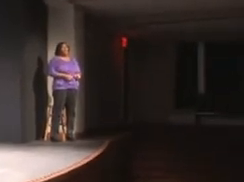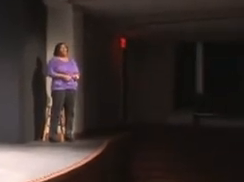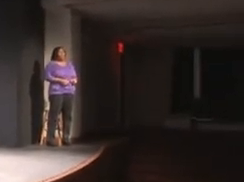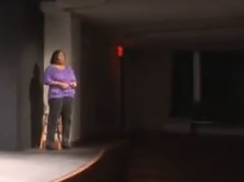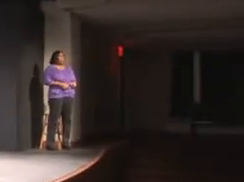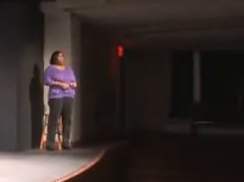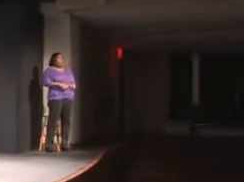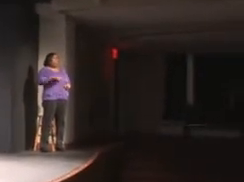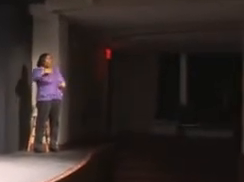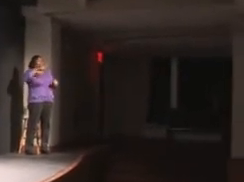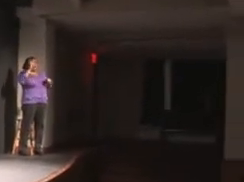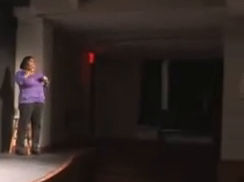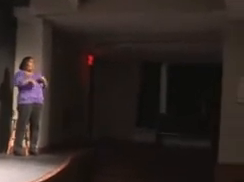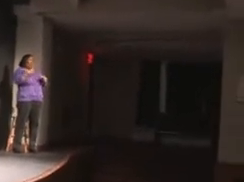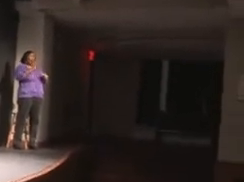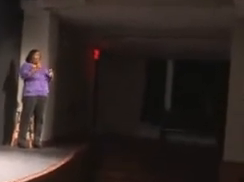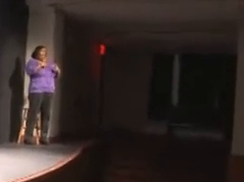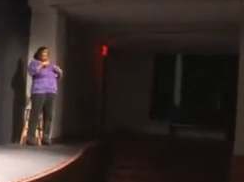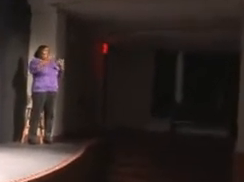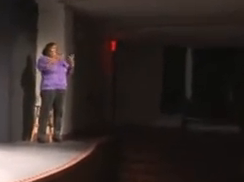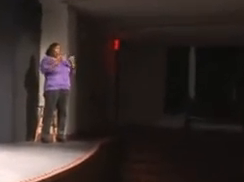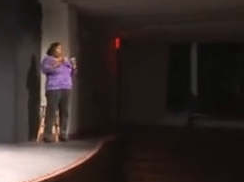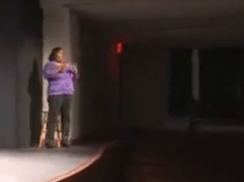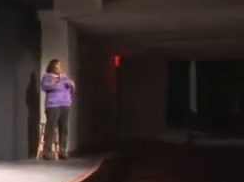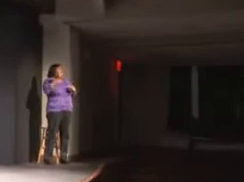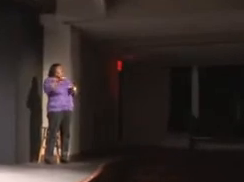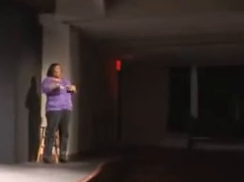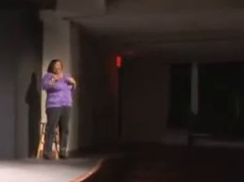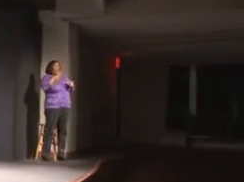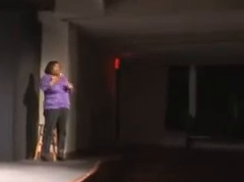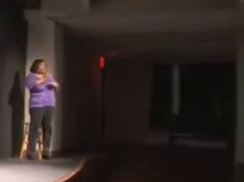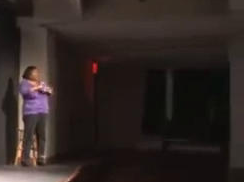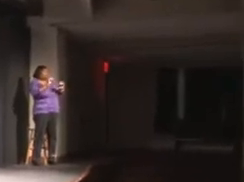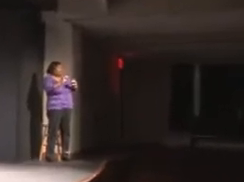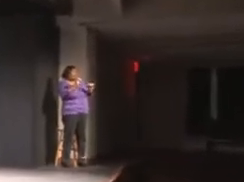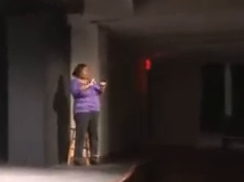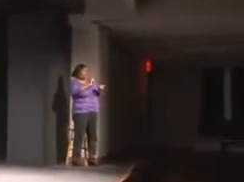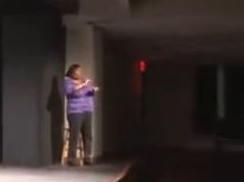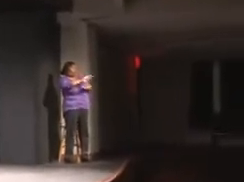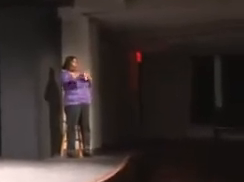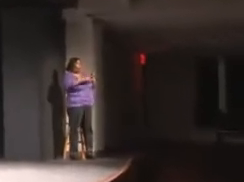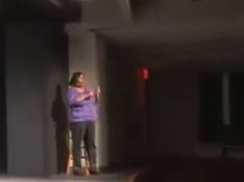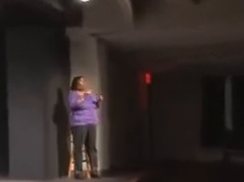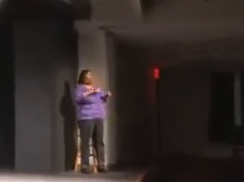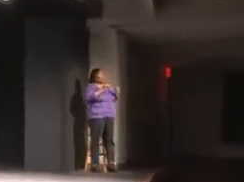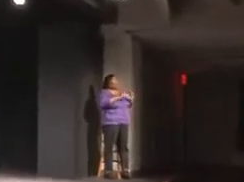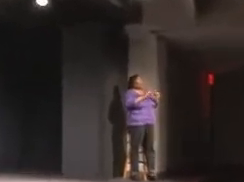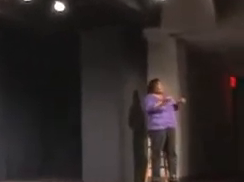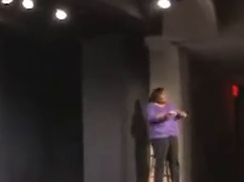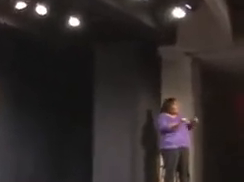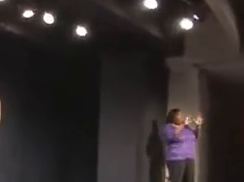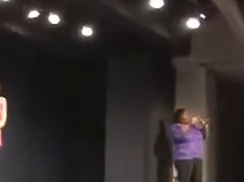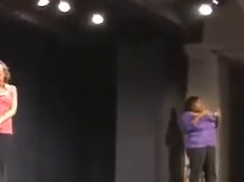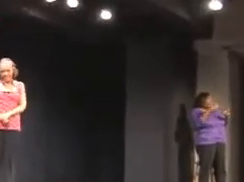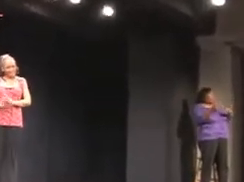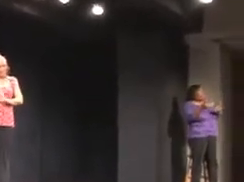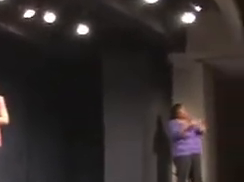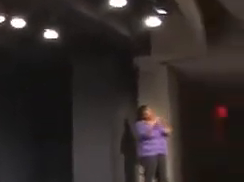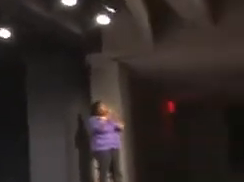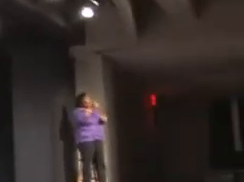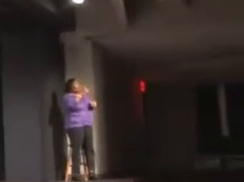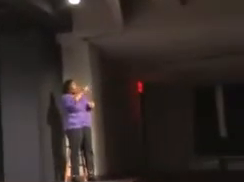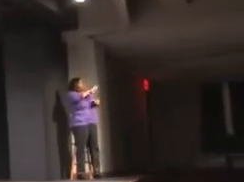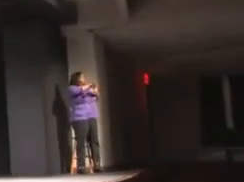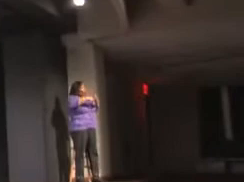We can't always have what we want. Life ain't like that for nobody. We got to make sacrifices so that things will get better